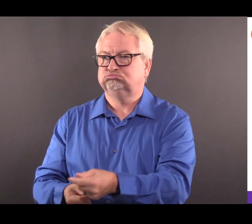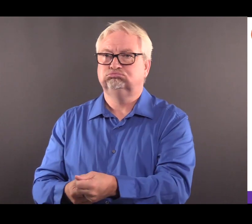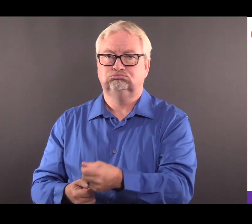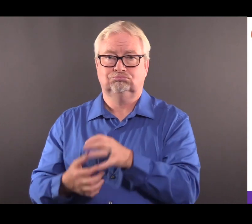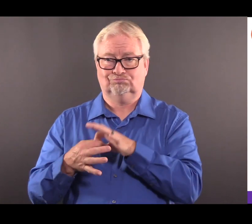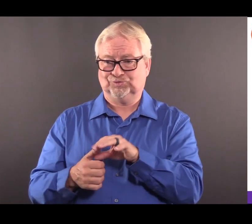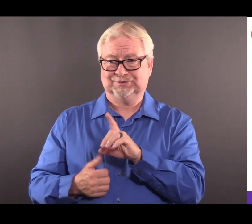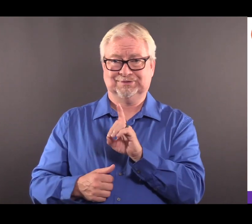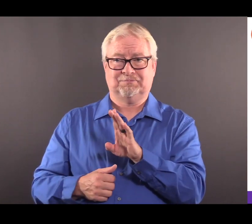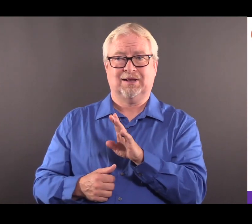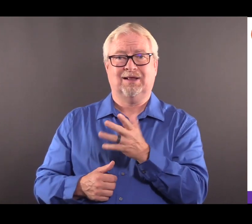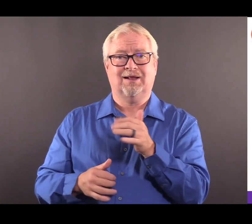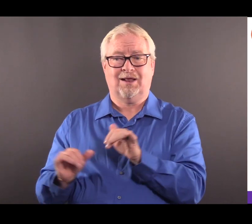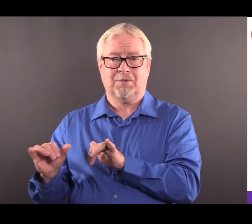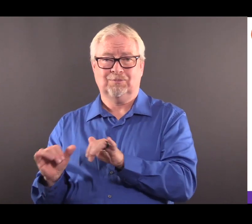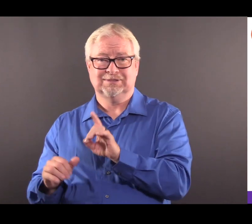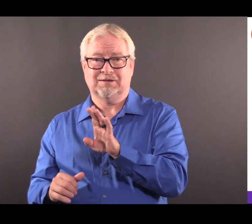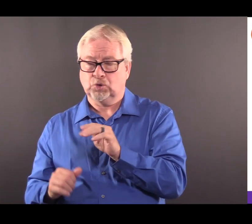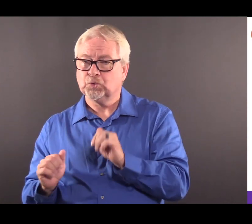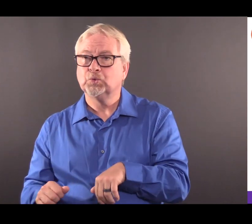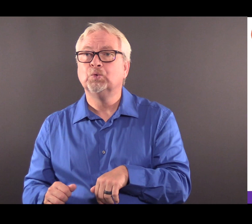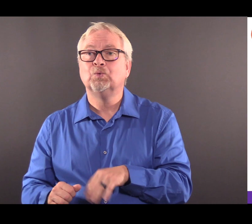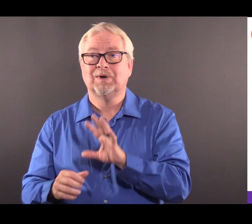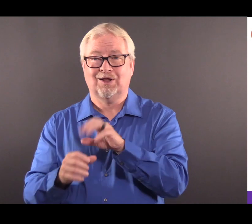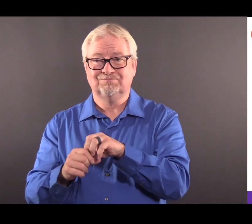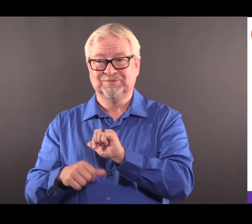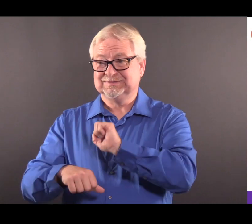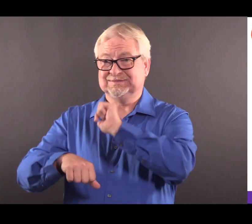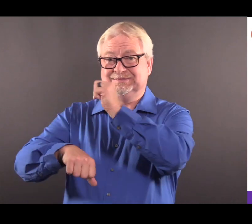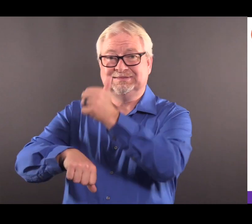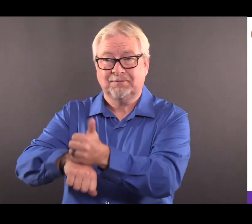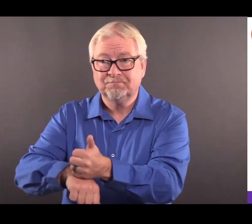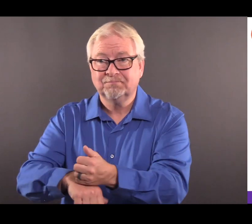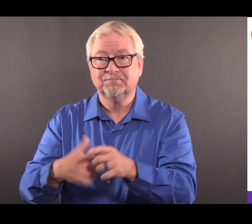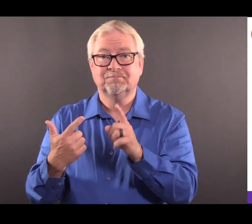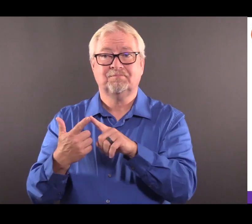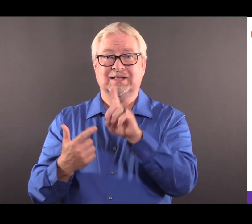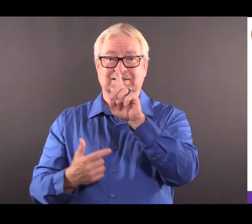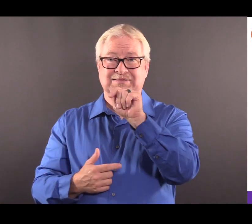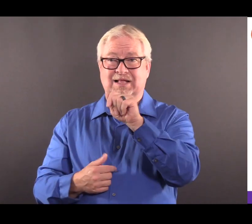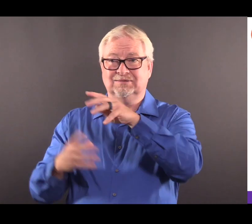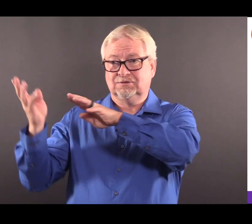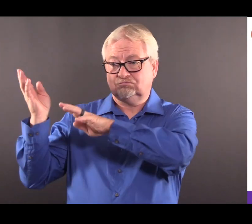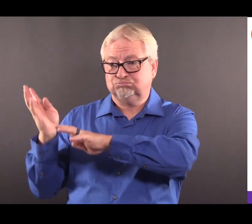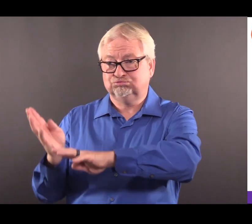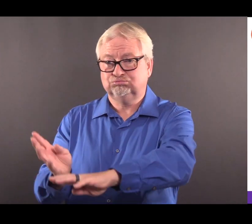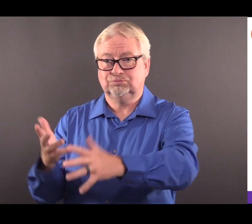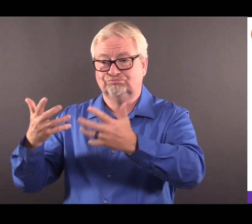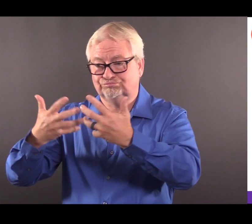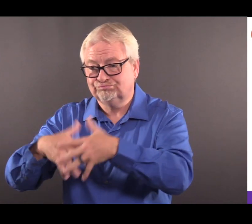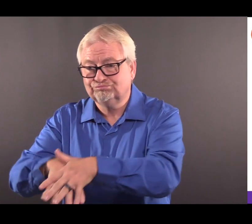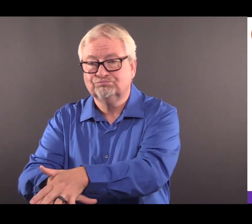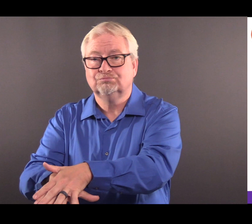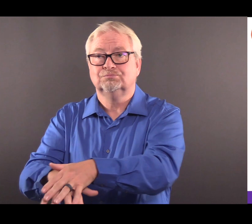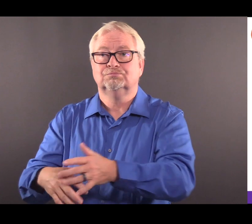substantial costs associated with comparable databases, including setup, data